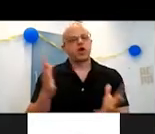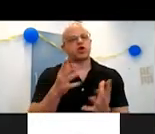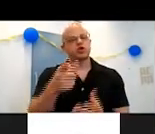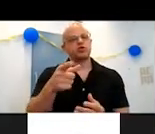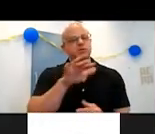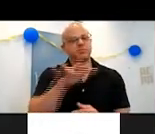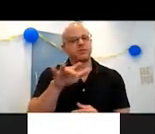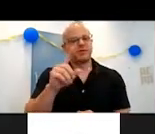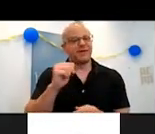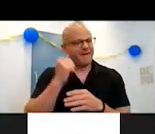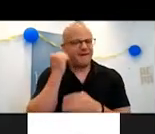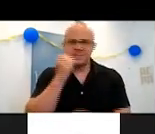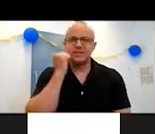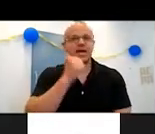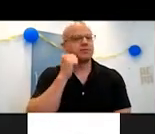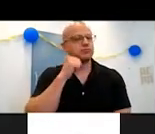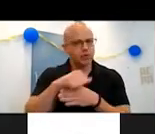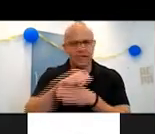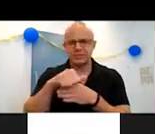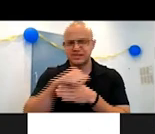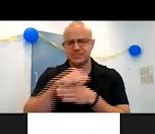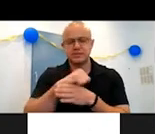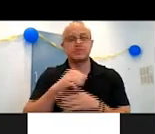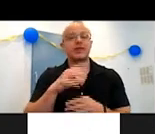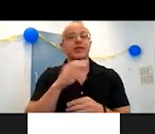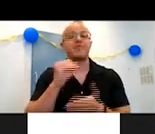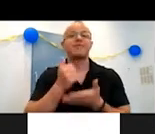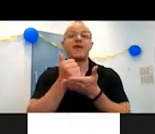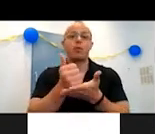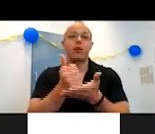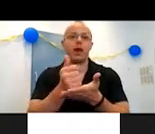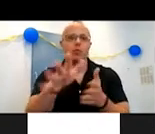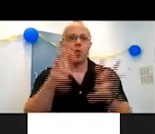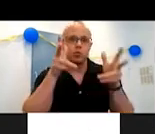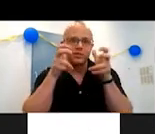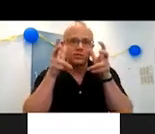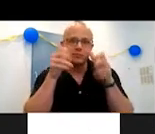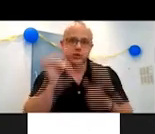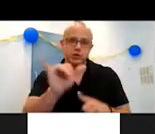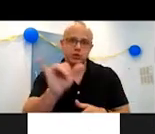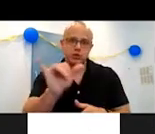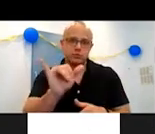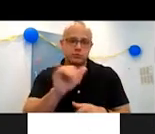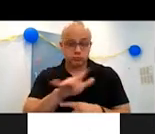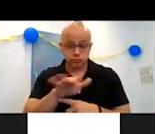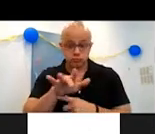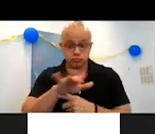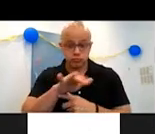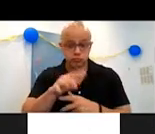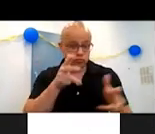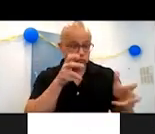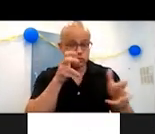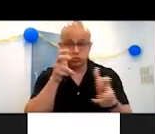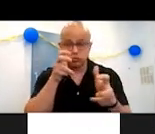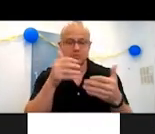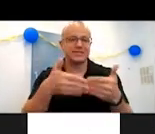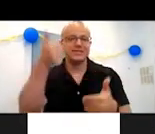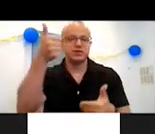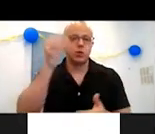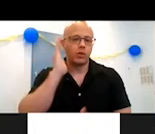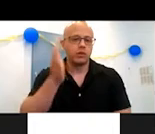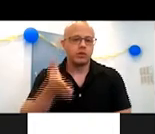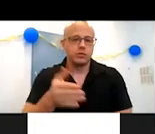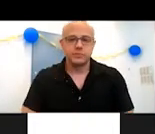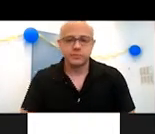If you don't use the sign with the fingerspell, that will be more difficult. But you should learn the signs